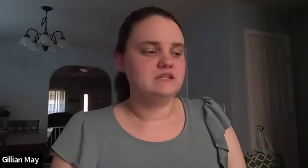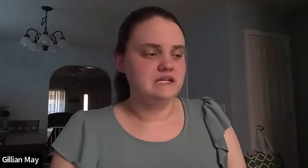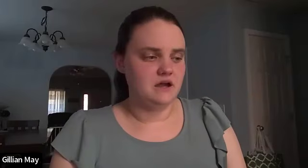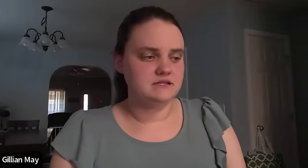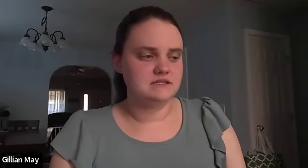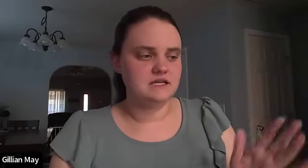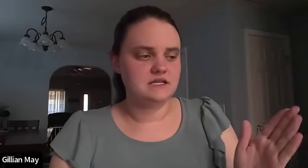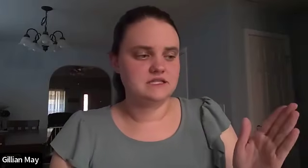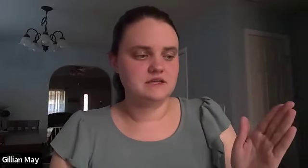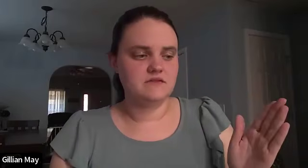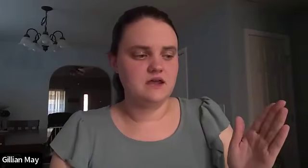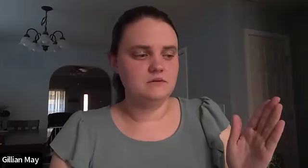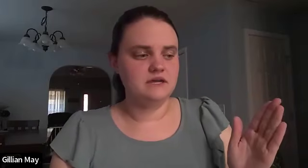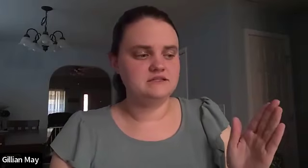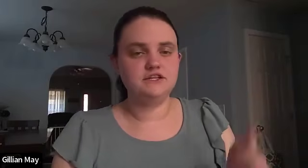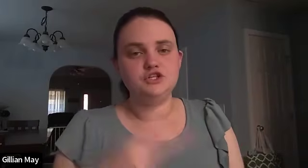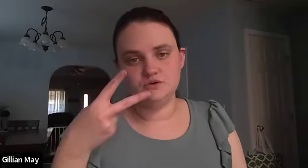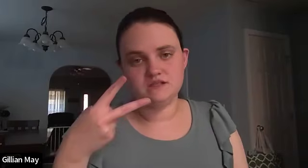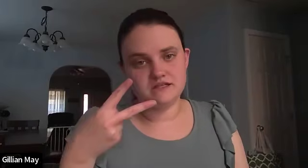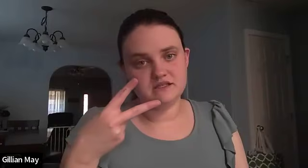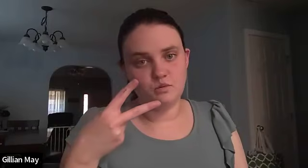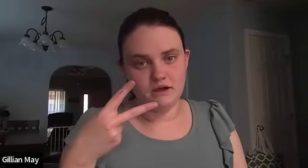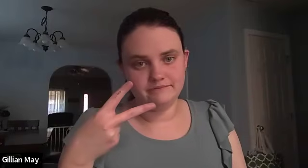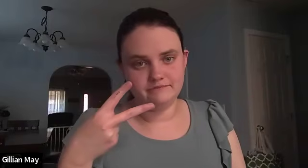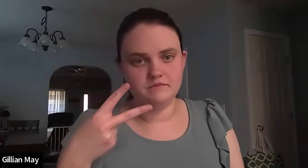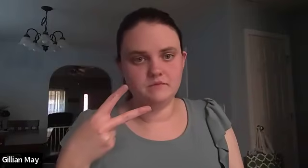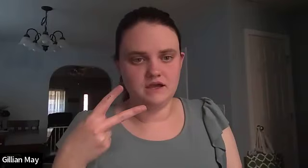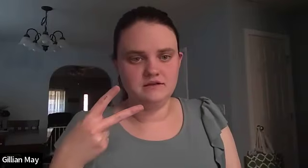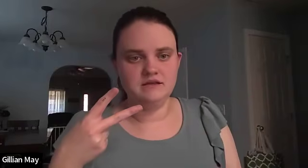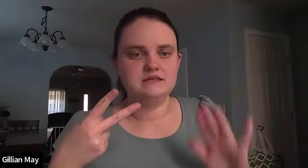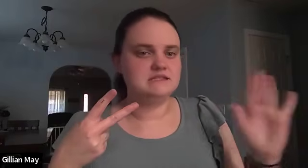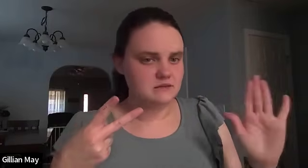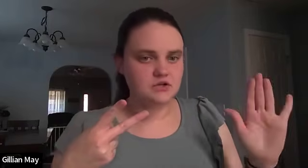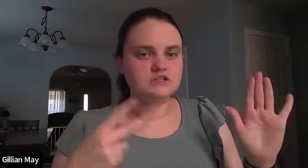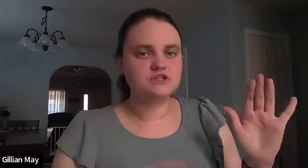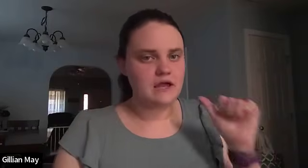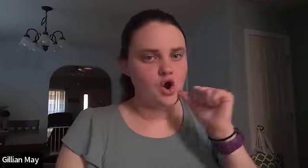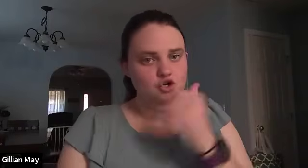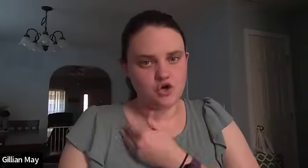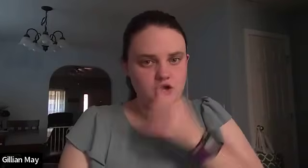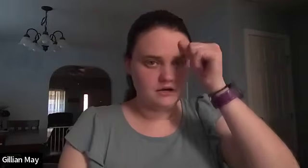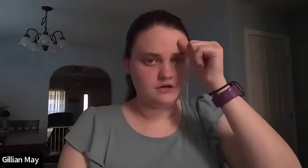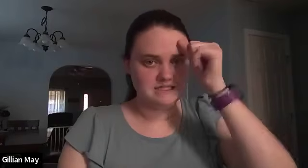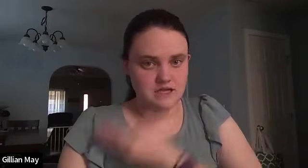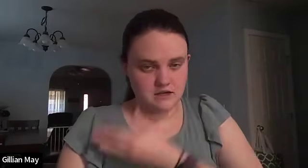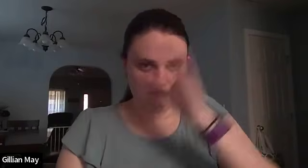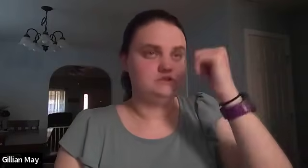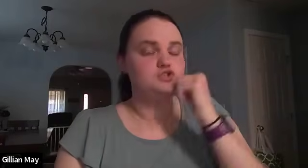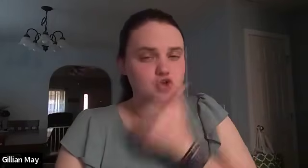really nice is they are basically two signs in one. Okay? Similar to like our daughter and our